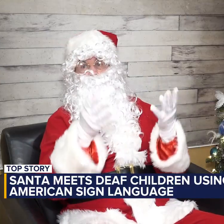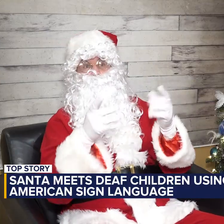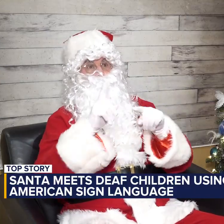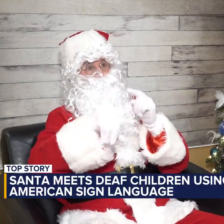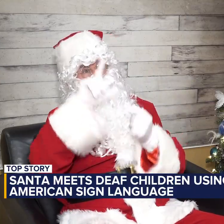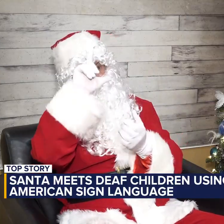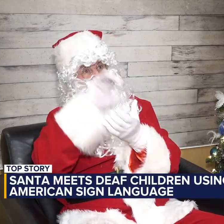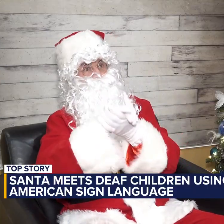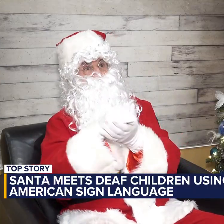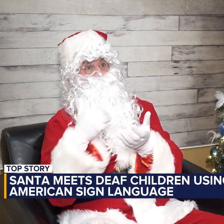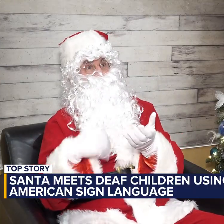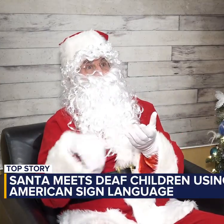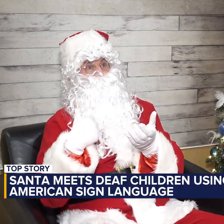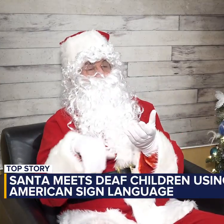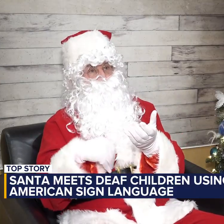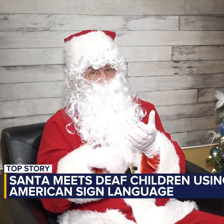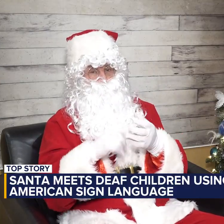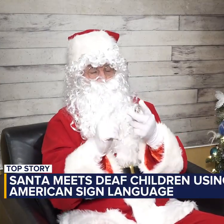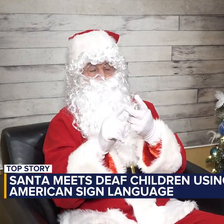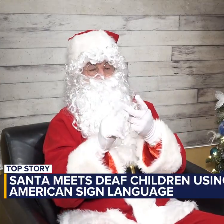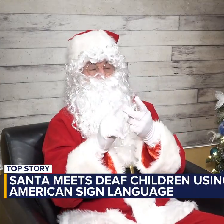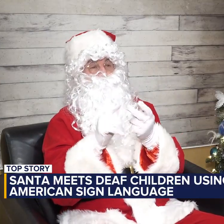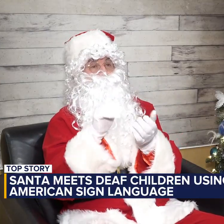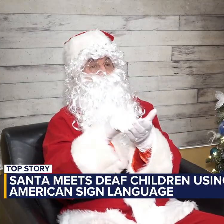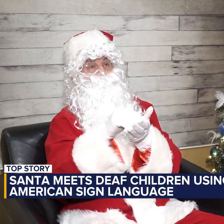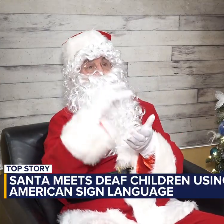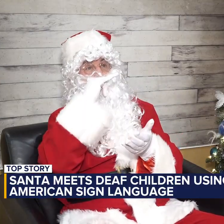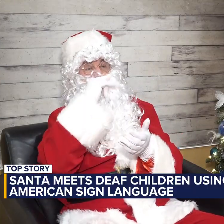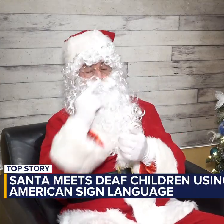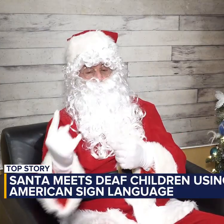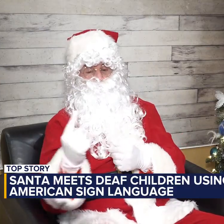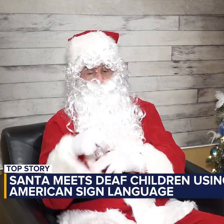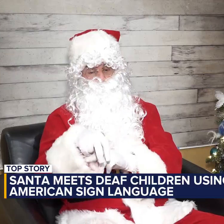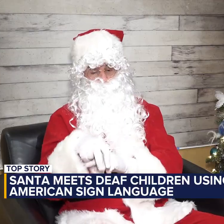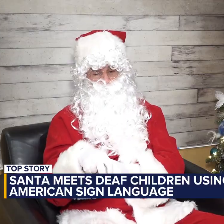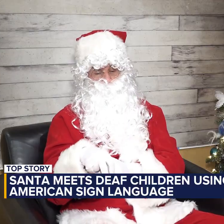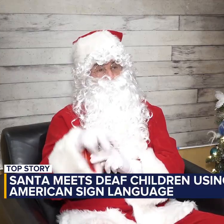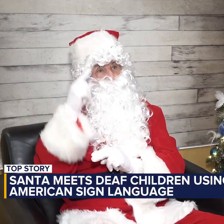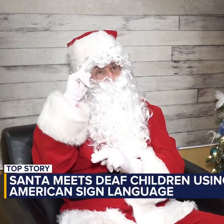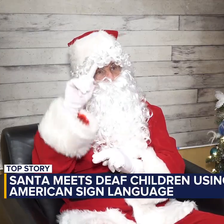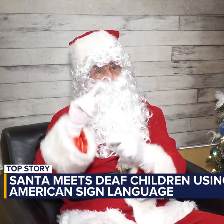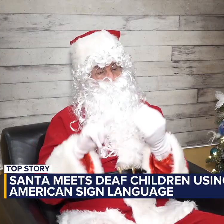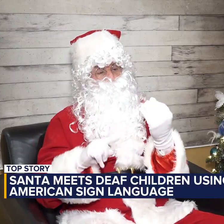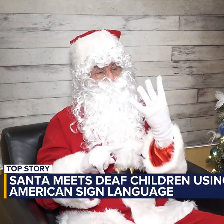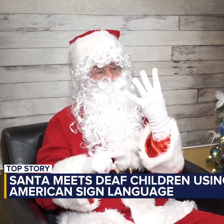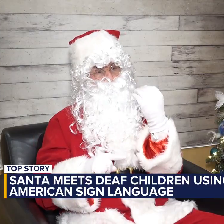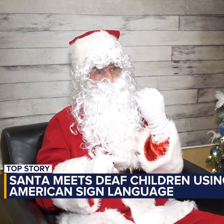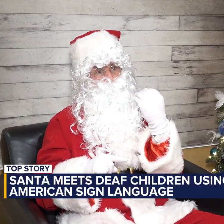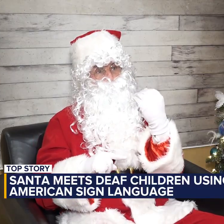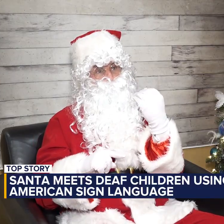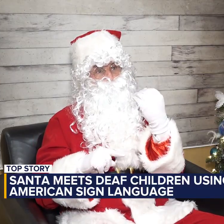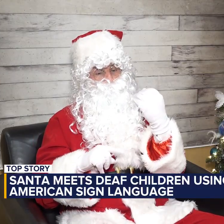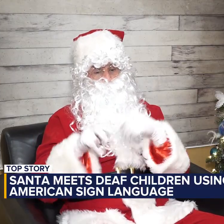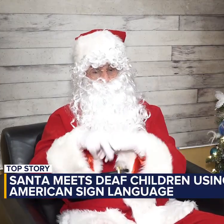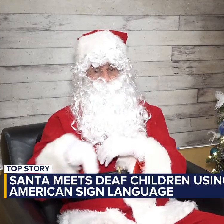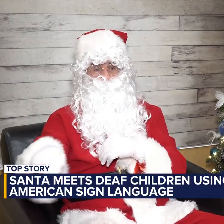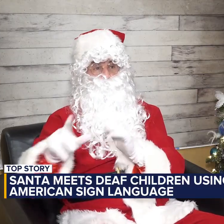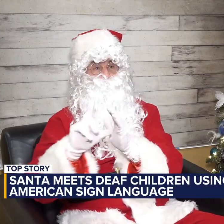and they just can't hardly believe it. And also the kids would come up and sit on my lap and we would get to take a lot of different pictures, and then I